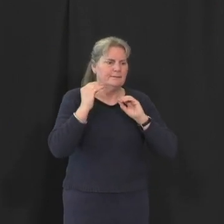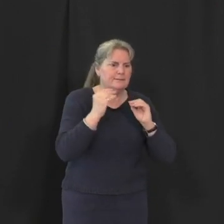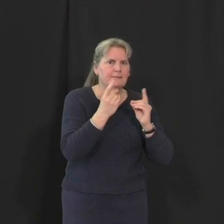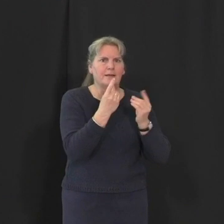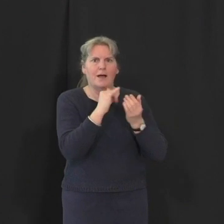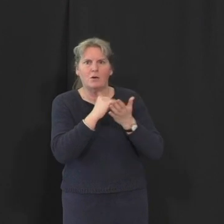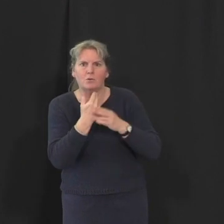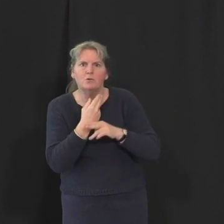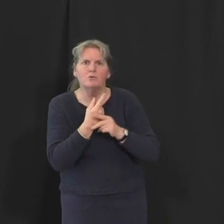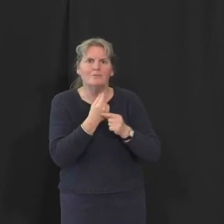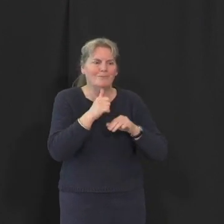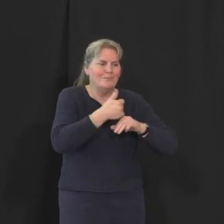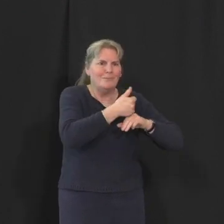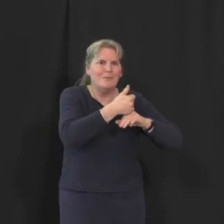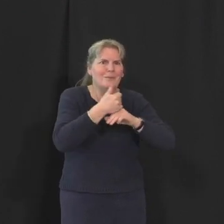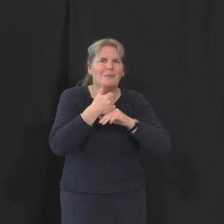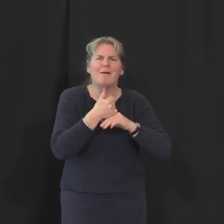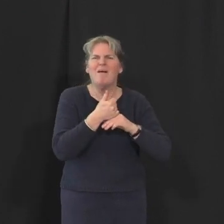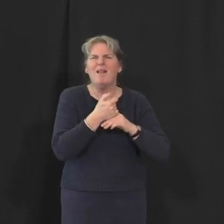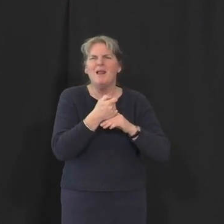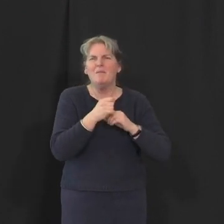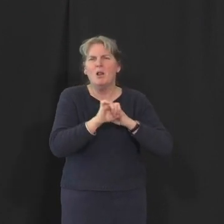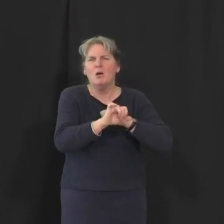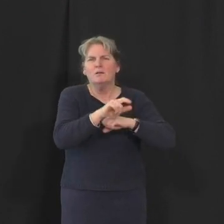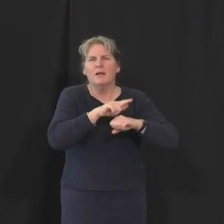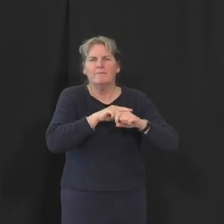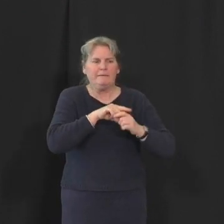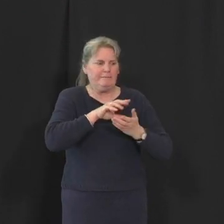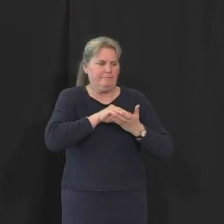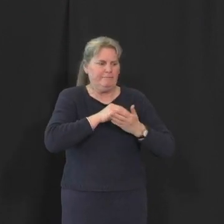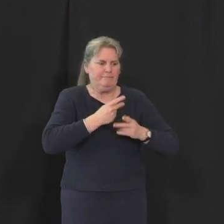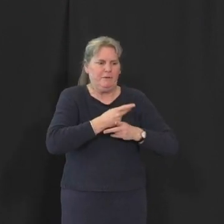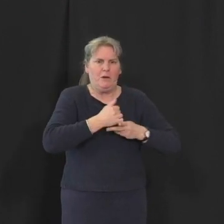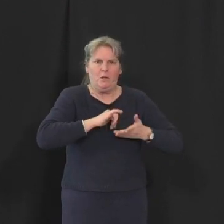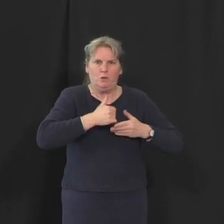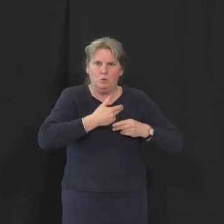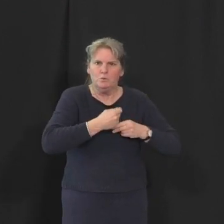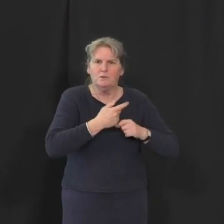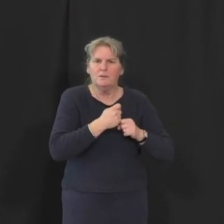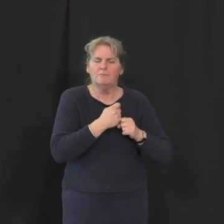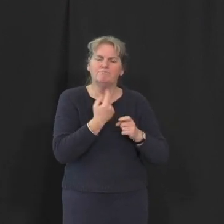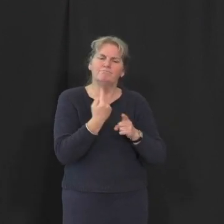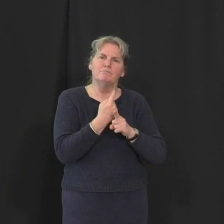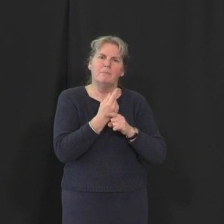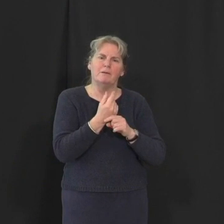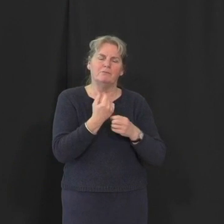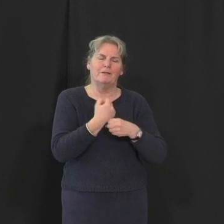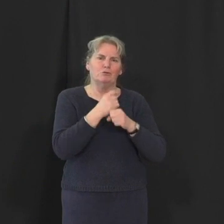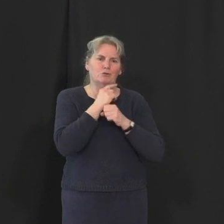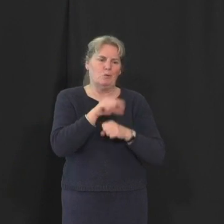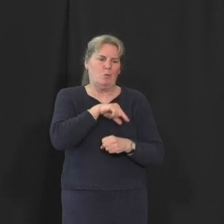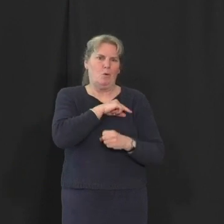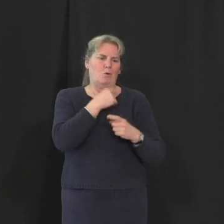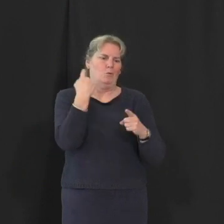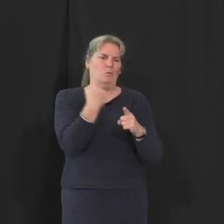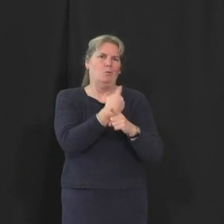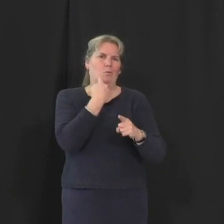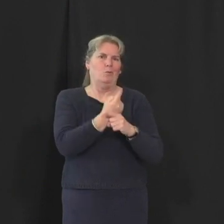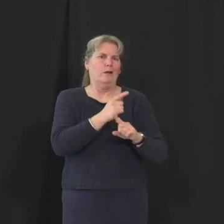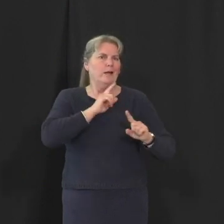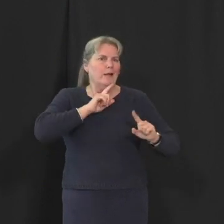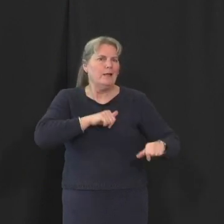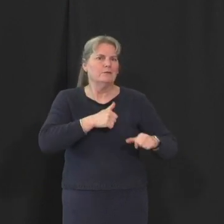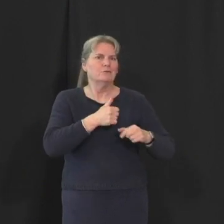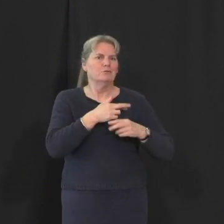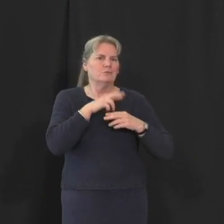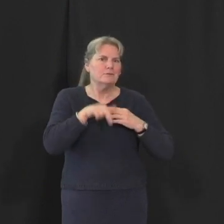it, the just getting it set up, the quality assurance, and all that has to